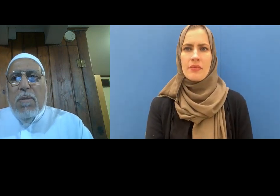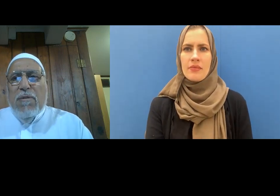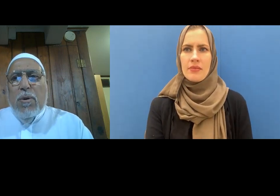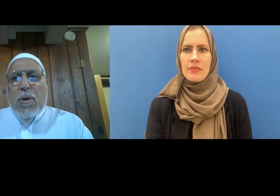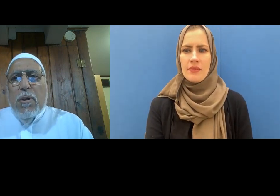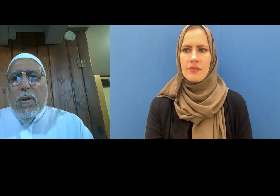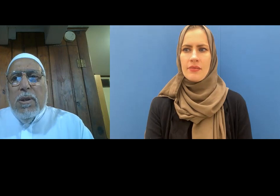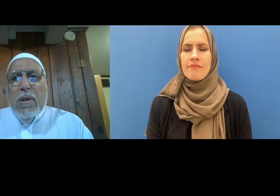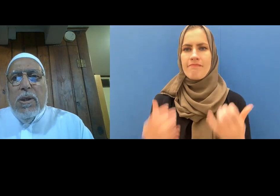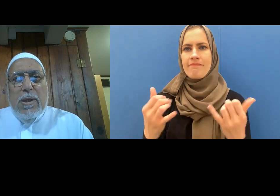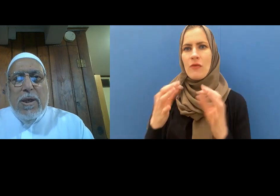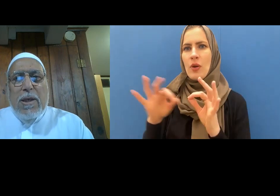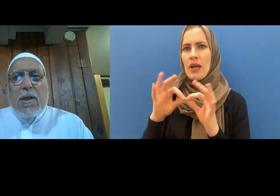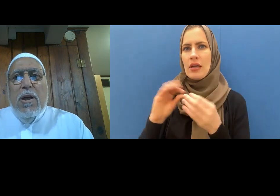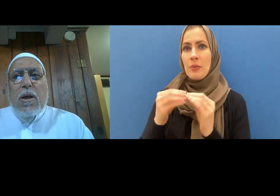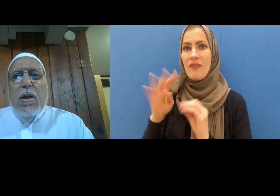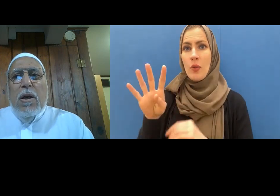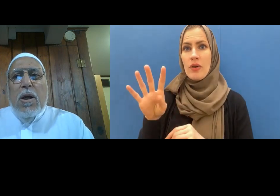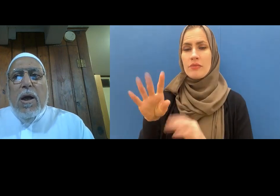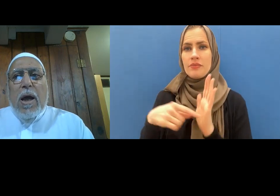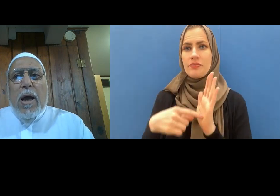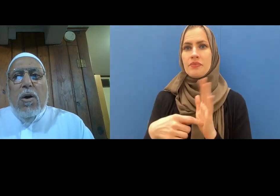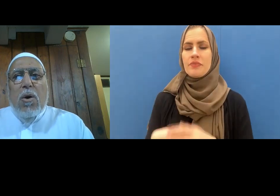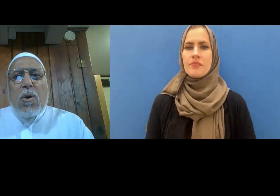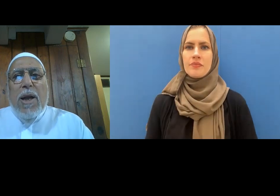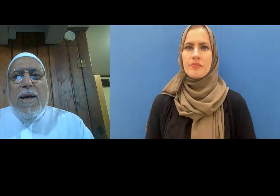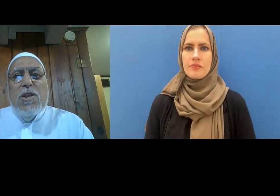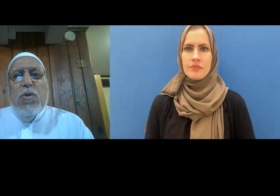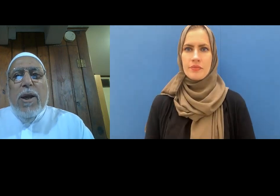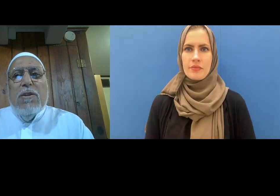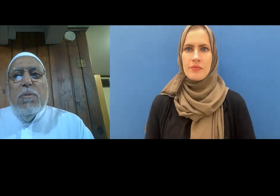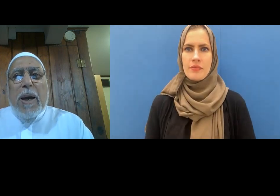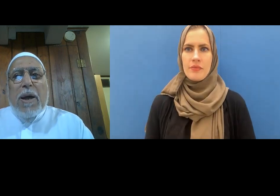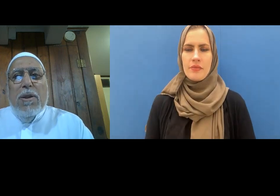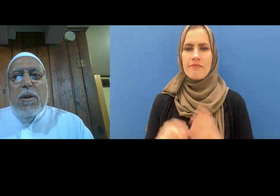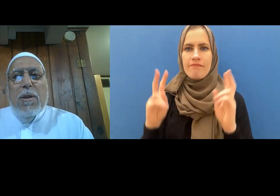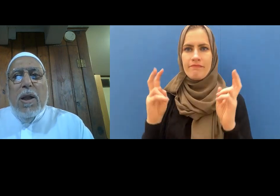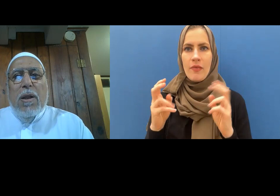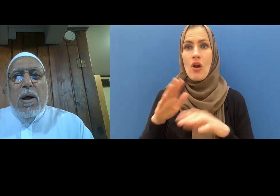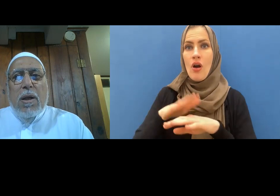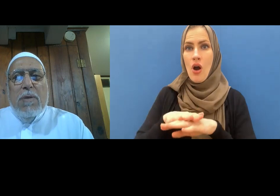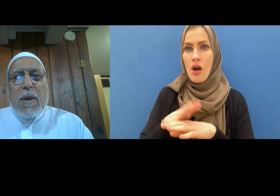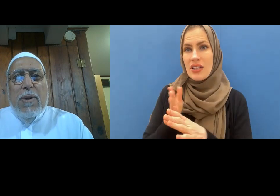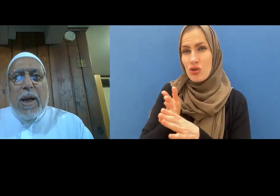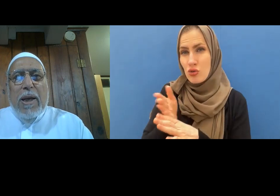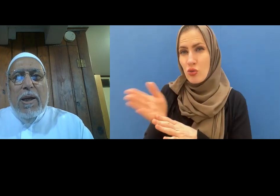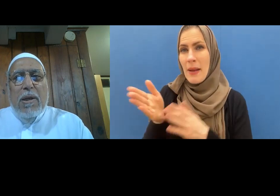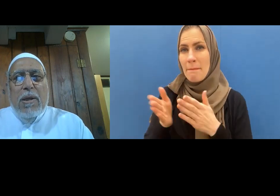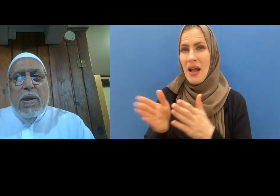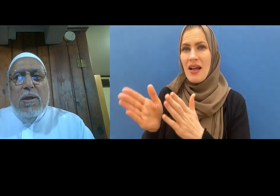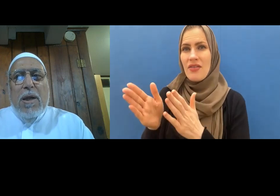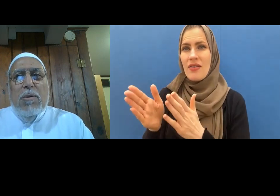Ayah number 4, it says, on a straight path, that Allah subhanahu wa